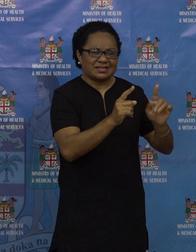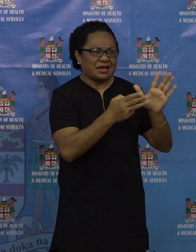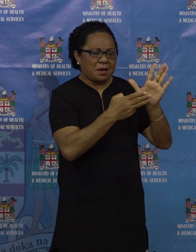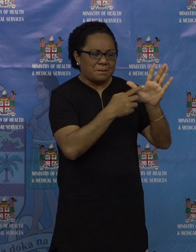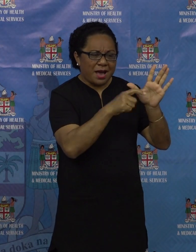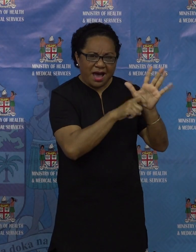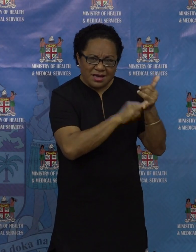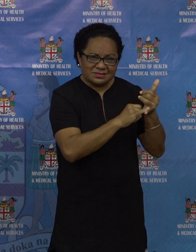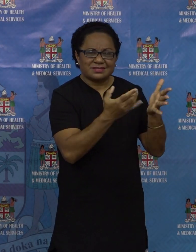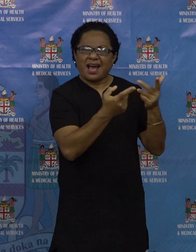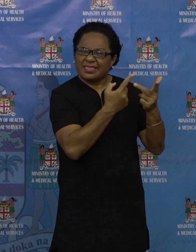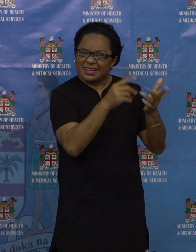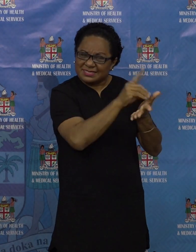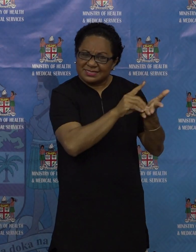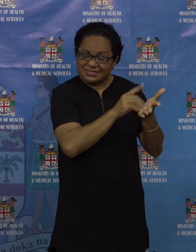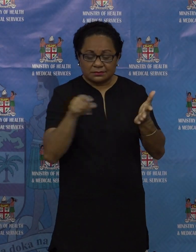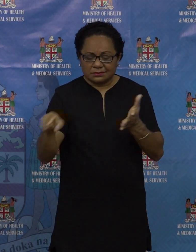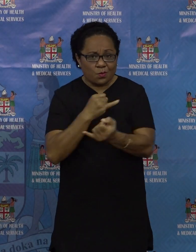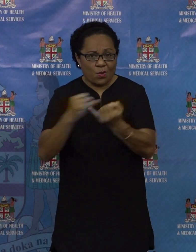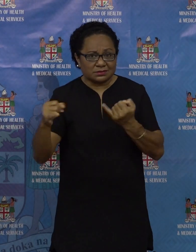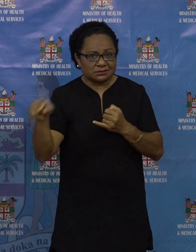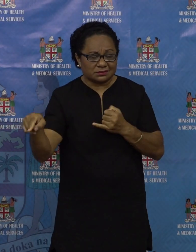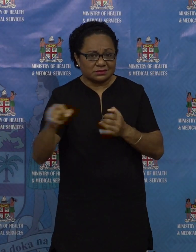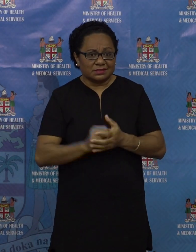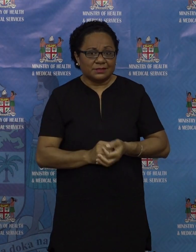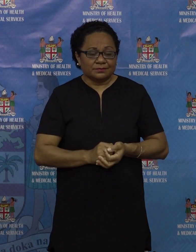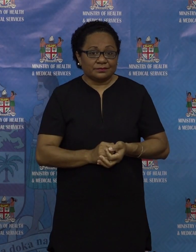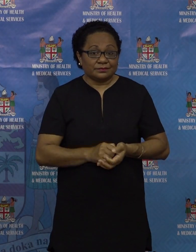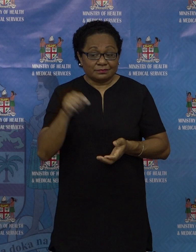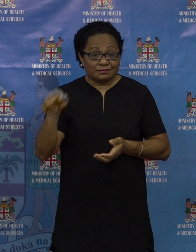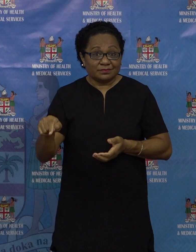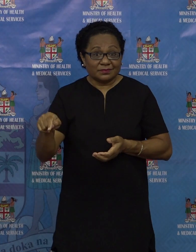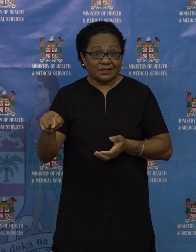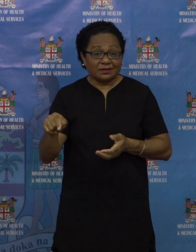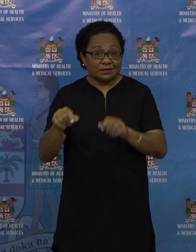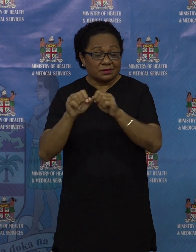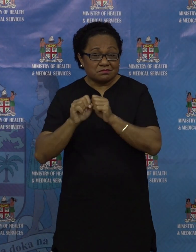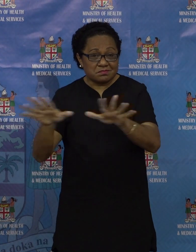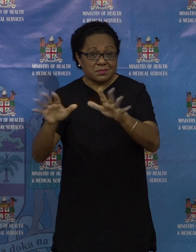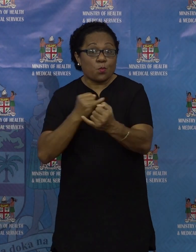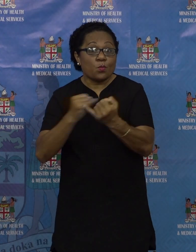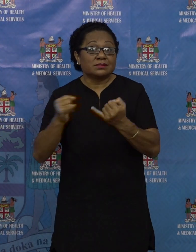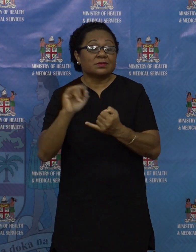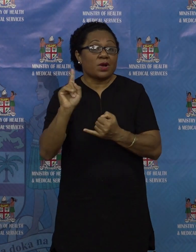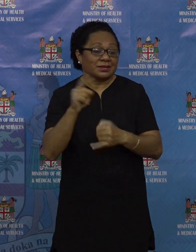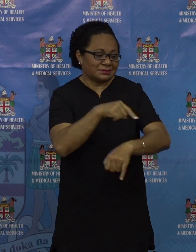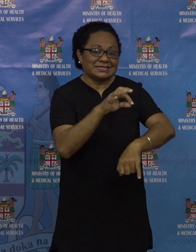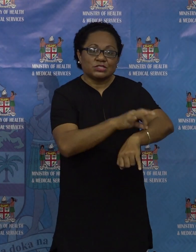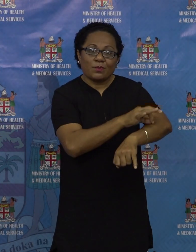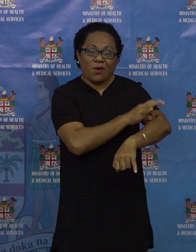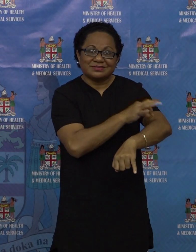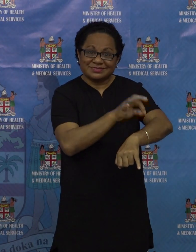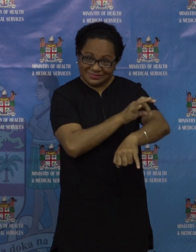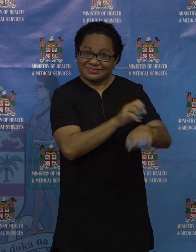or Ebola. It's just as, if not more transmissible than chickenpox. It may be one of the